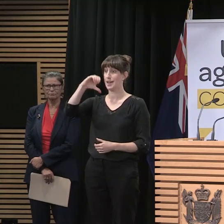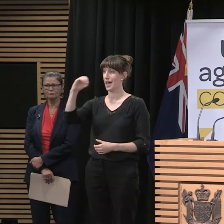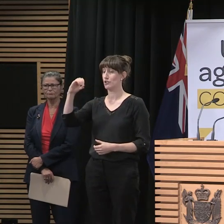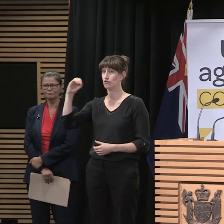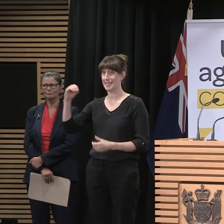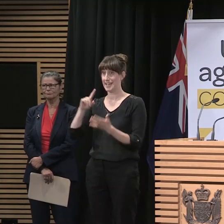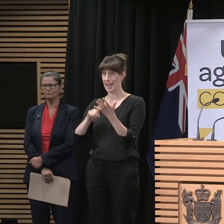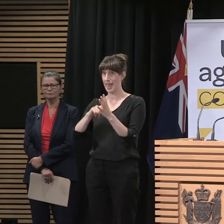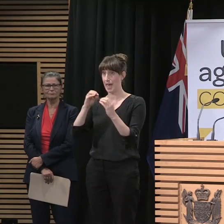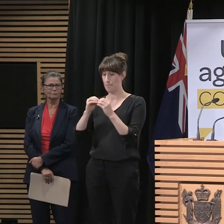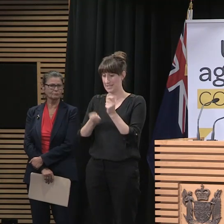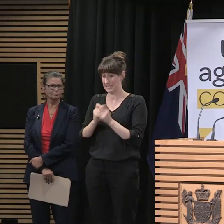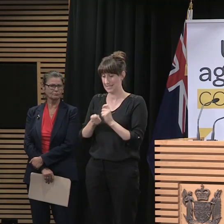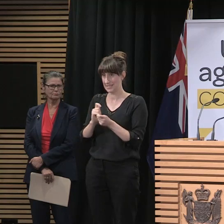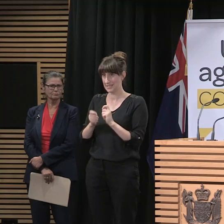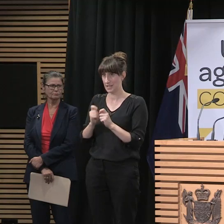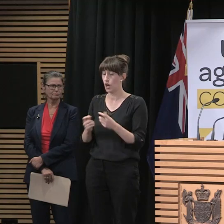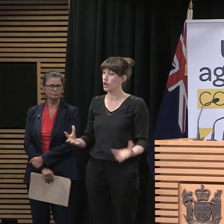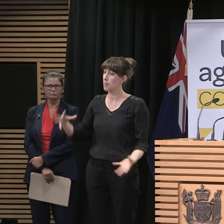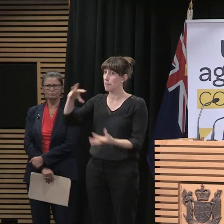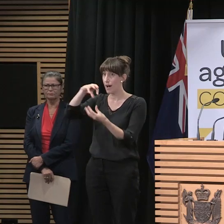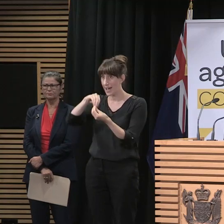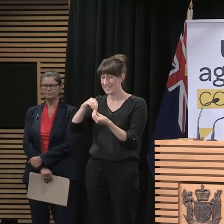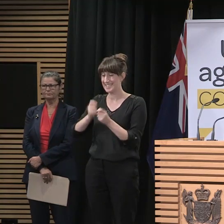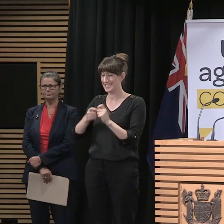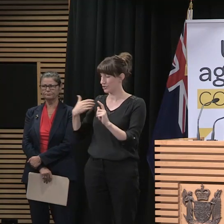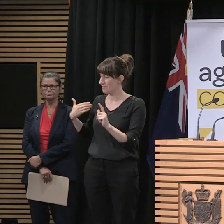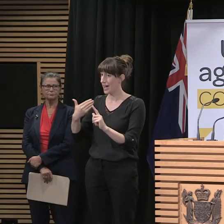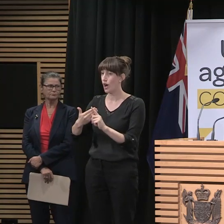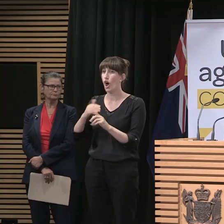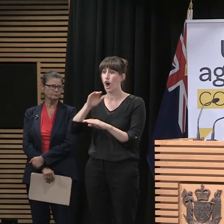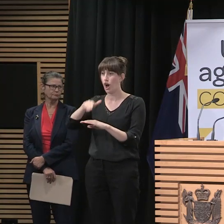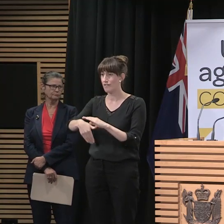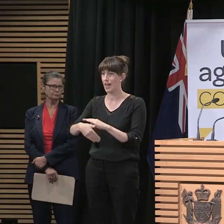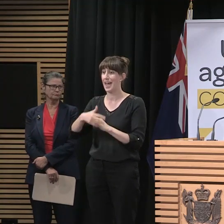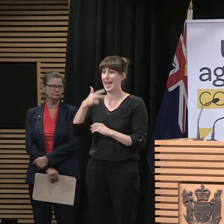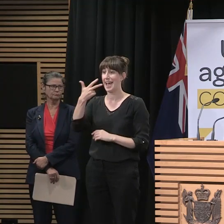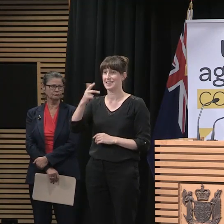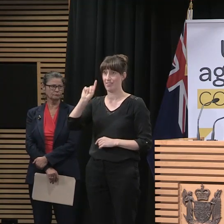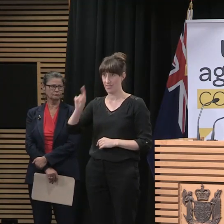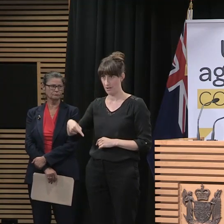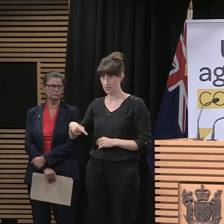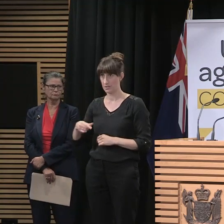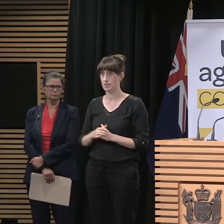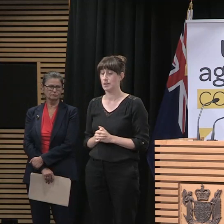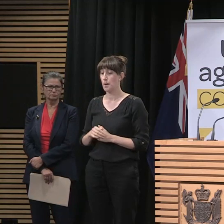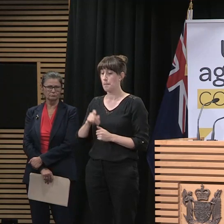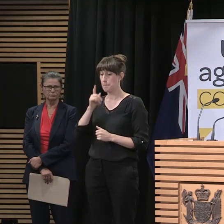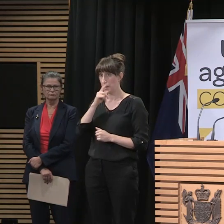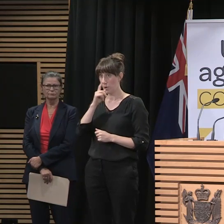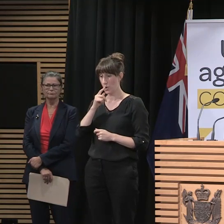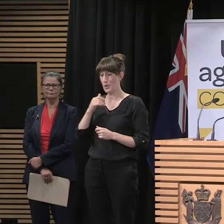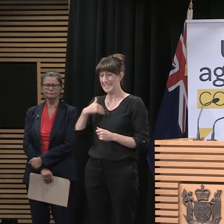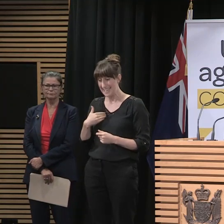of completed tests to over 8,300. We continue to test people who need to be tested.